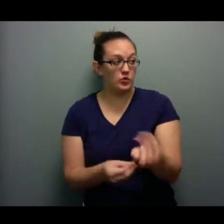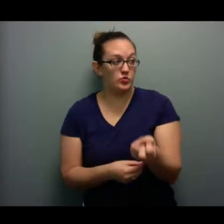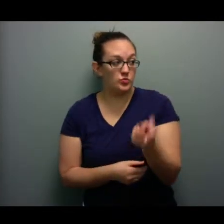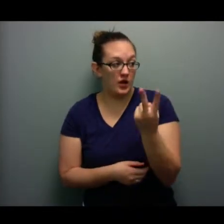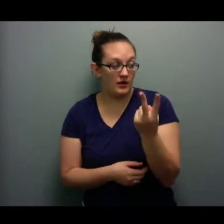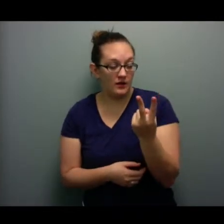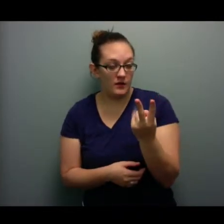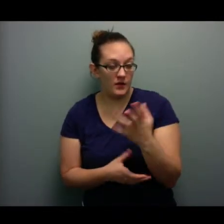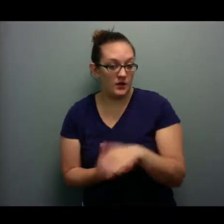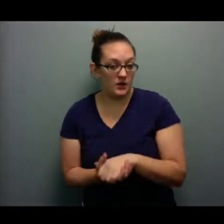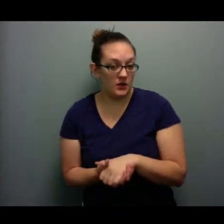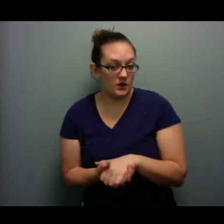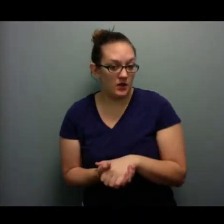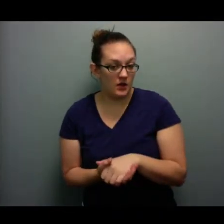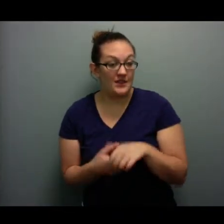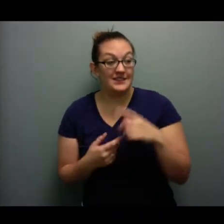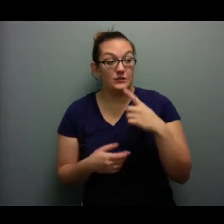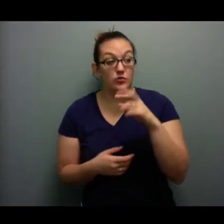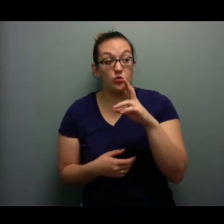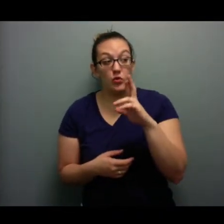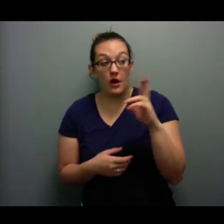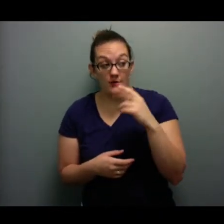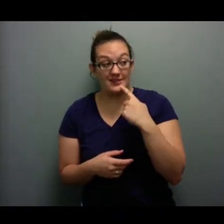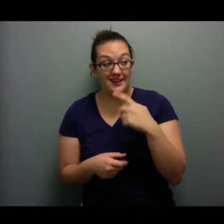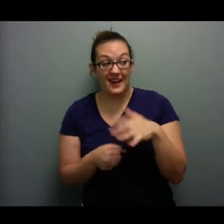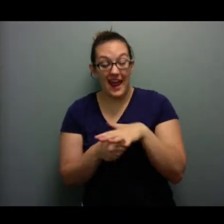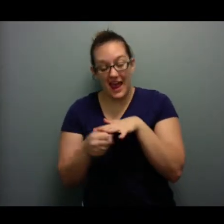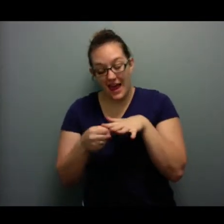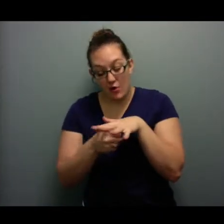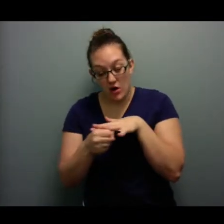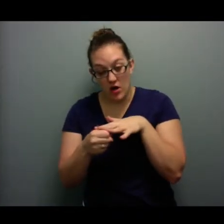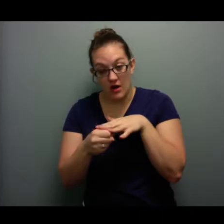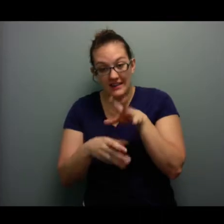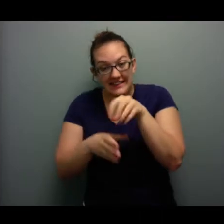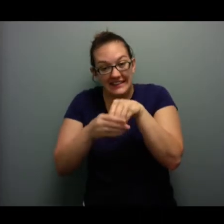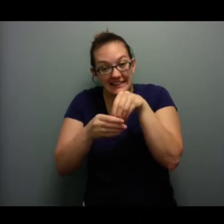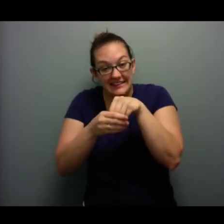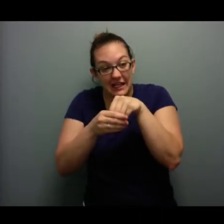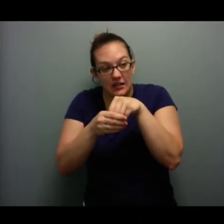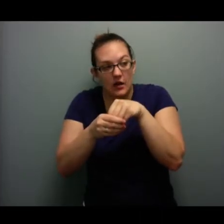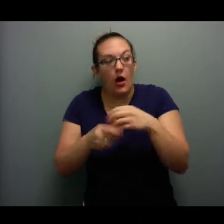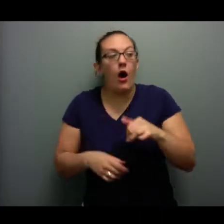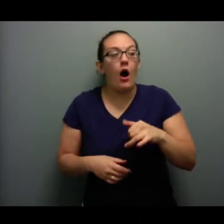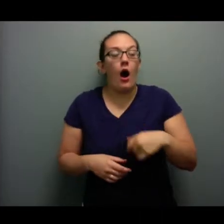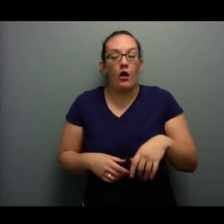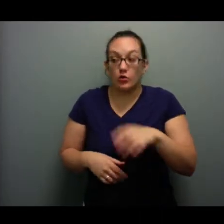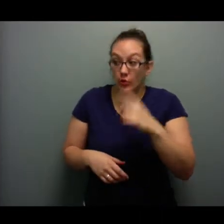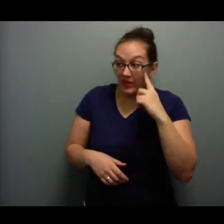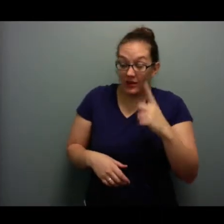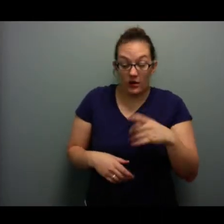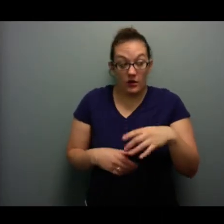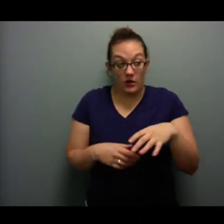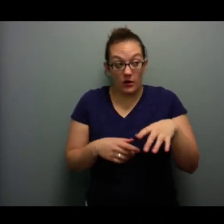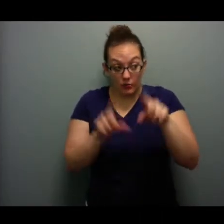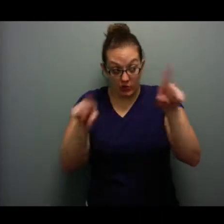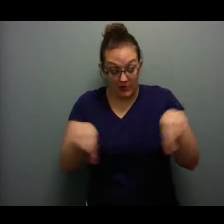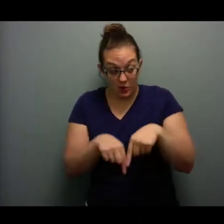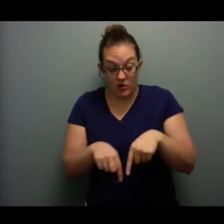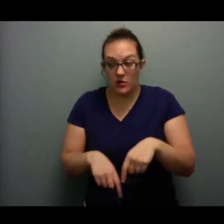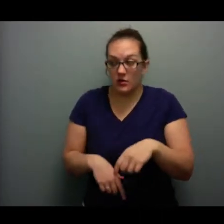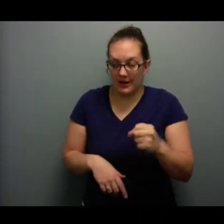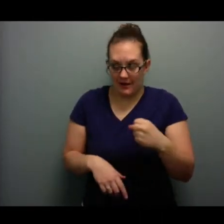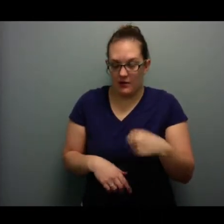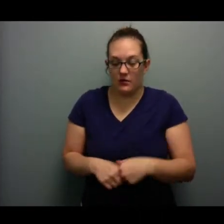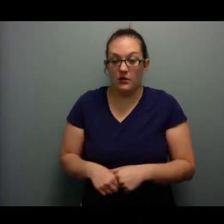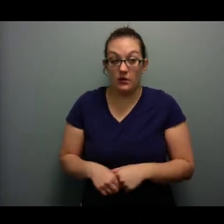Robbie says the area of. Oh, you were thinking perimeter? Okay, so who do you agree with? And can